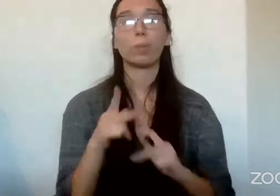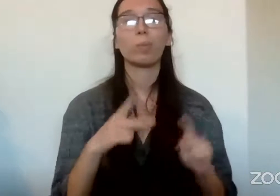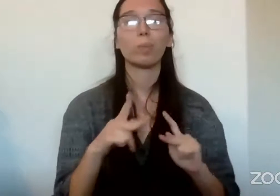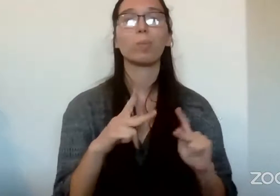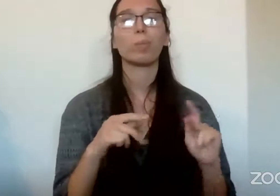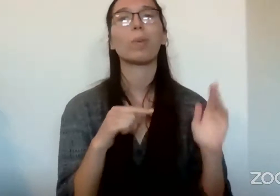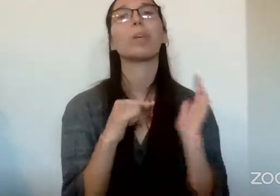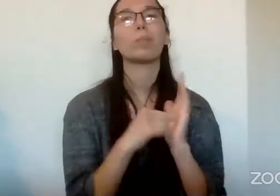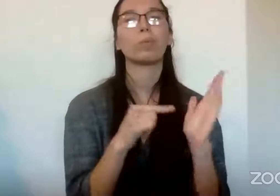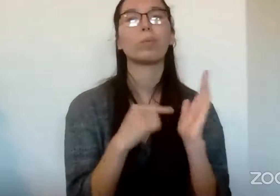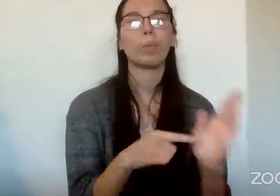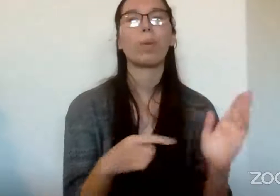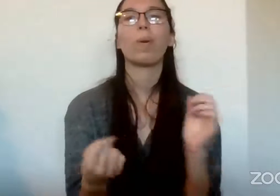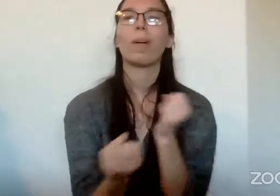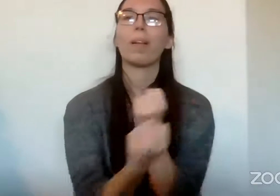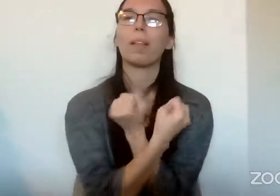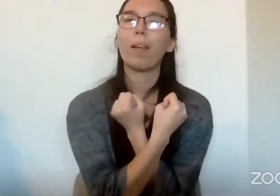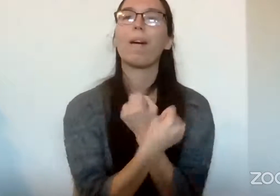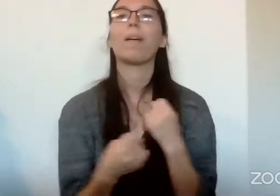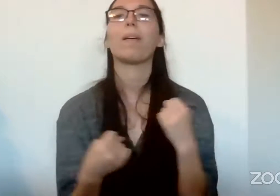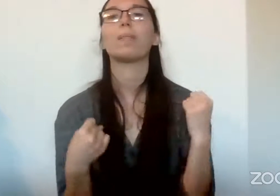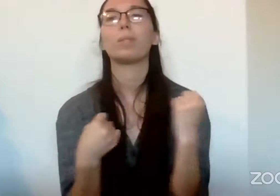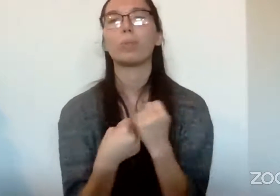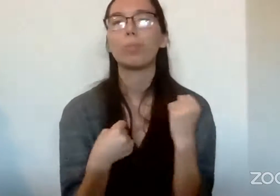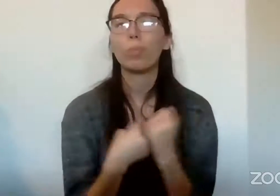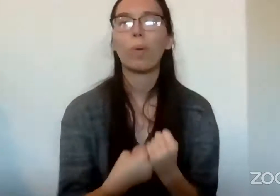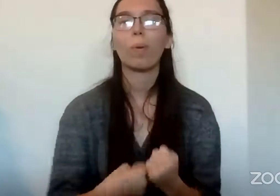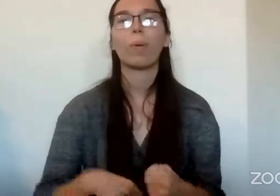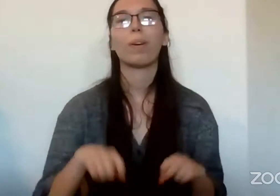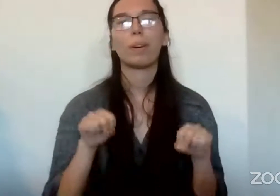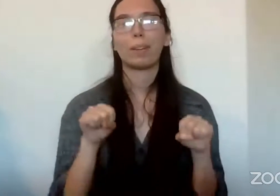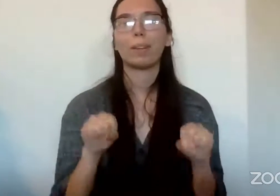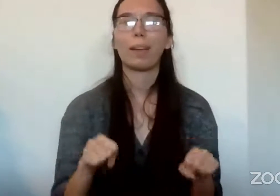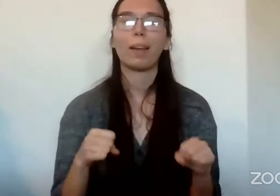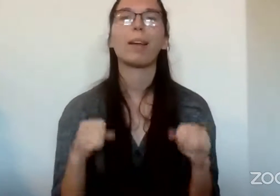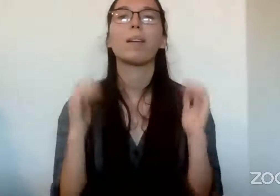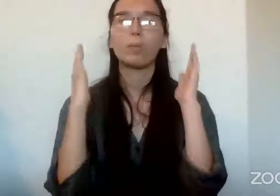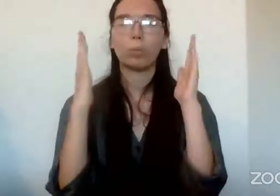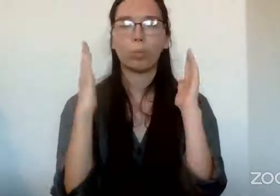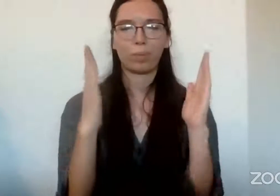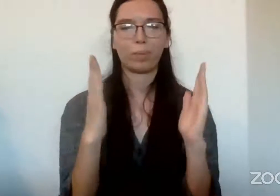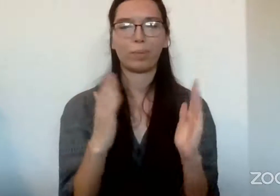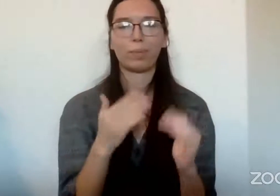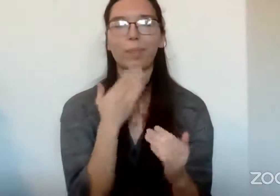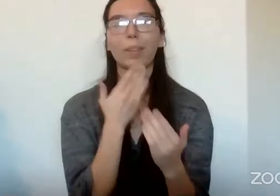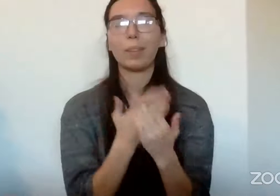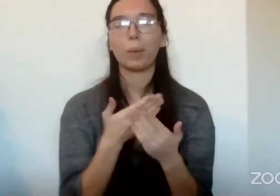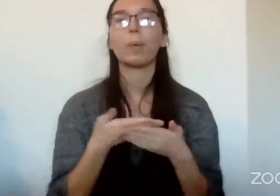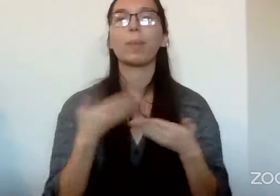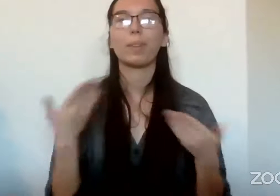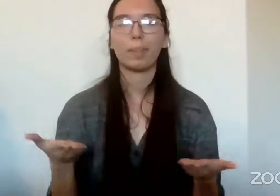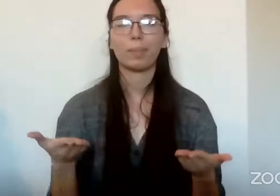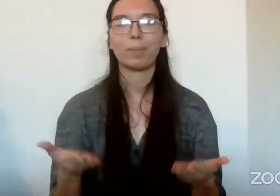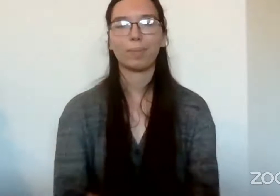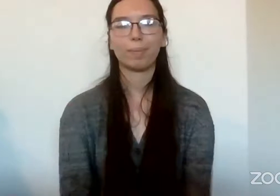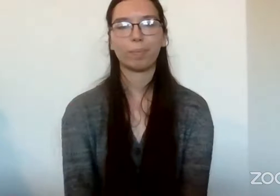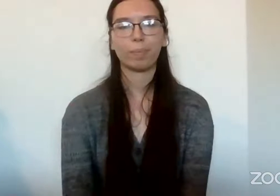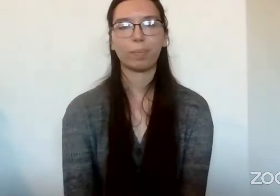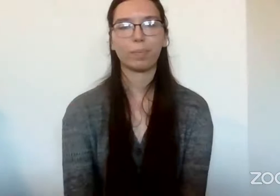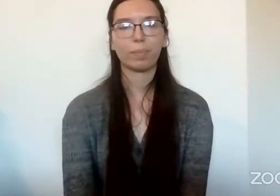has caused much sickness, death, and grief, with new reports